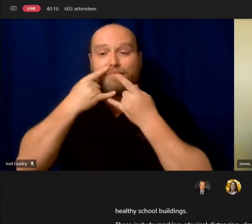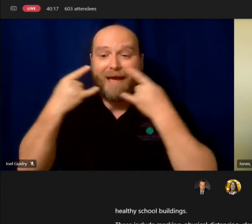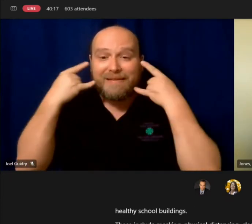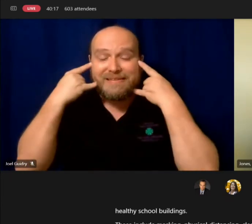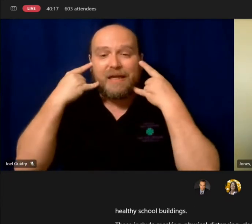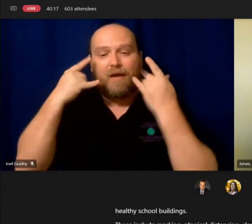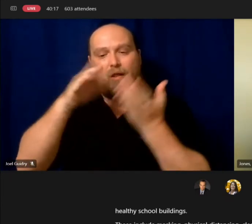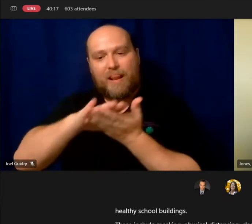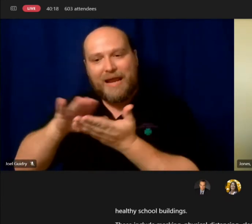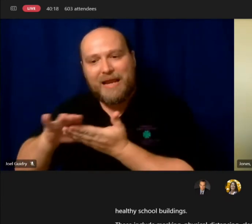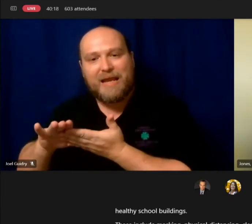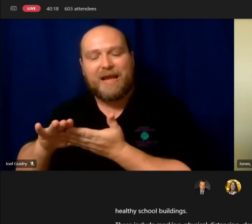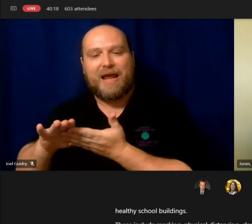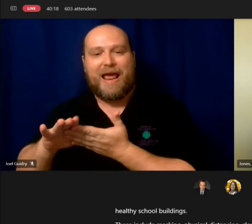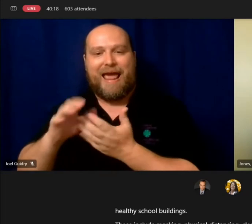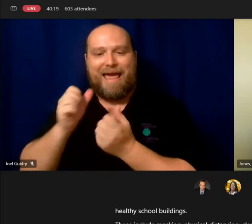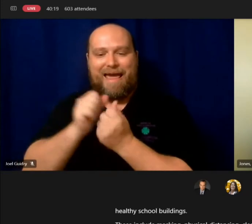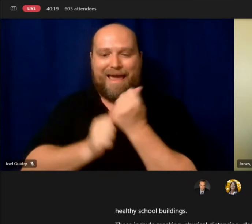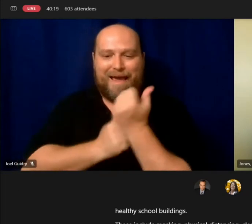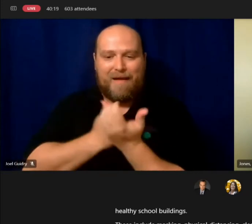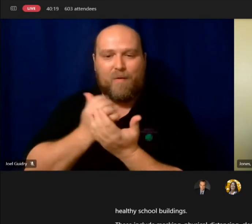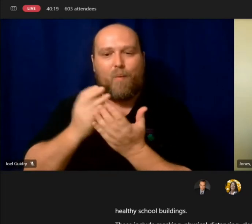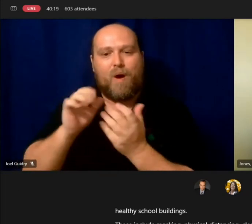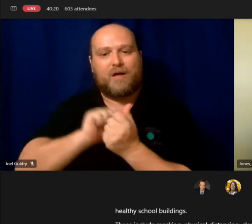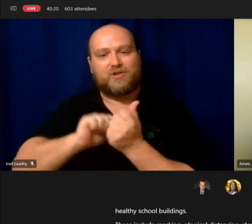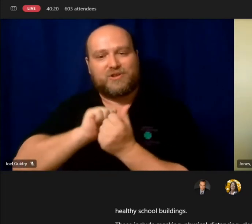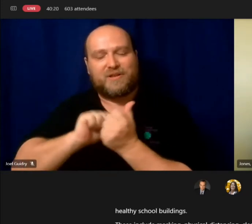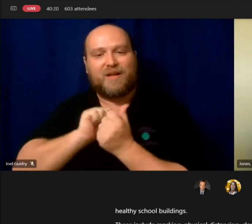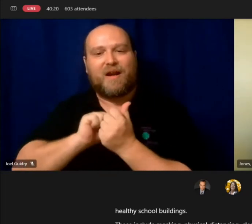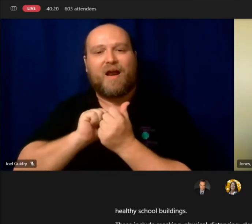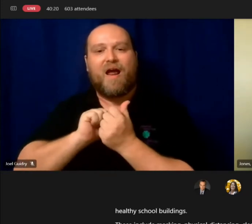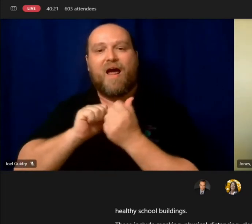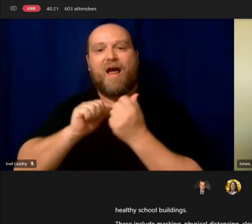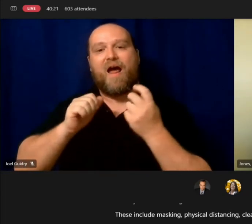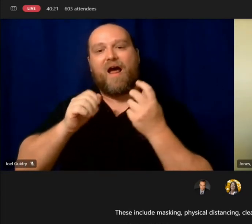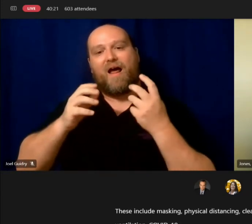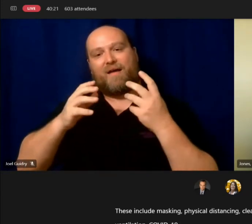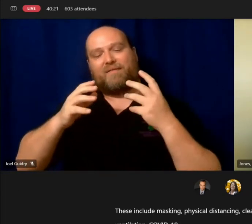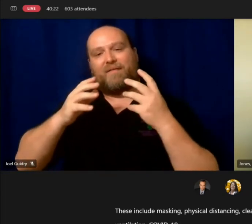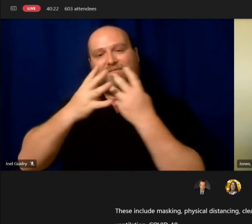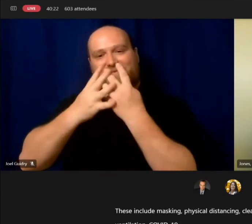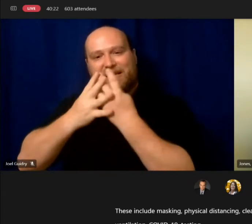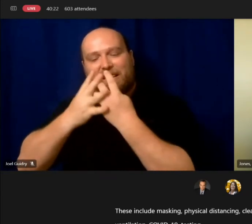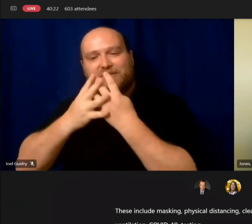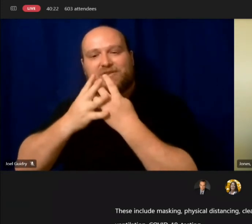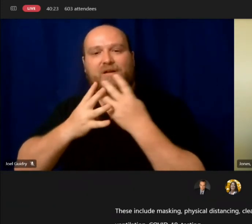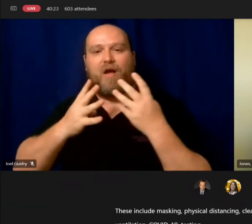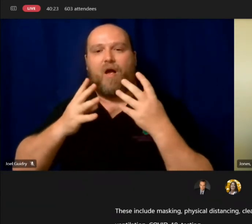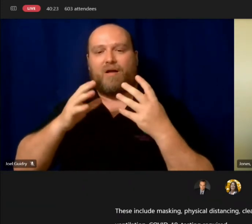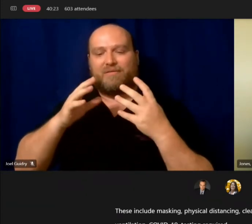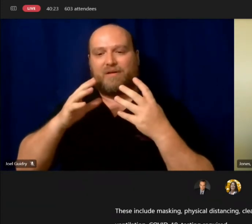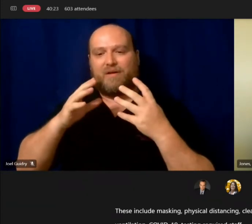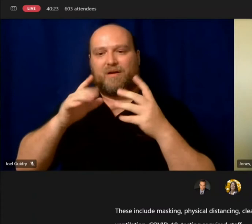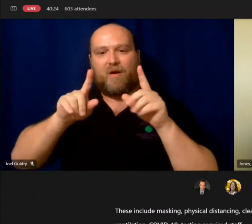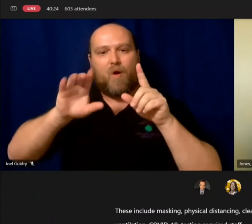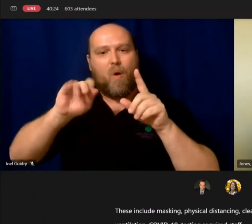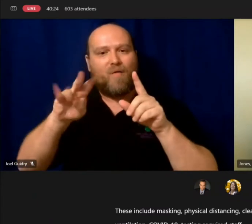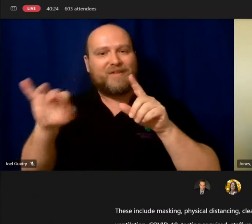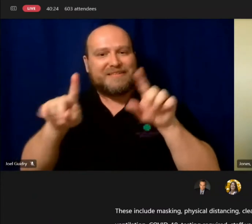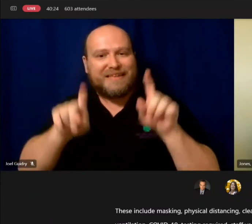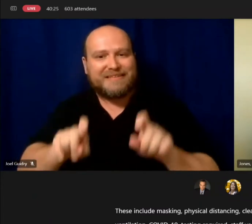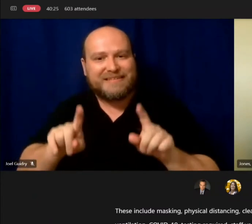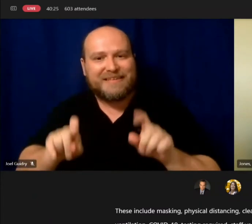washing, ventilation, COVID-19 testing, required staff vaccination, and contact tracing